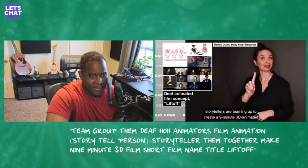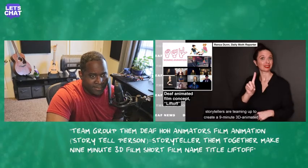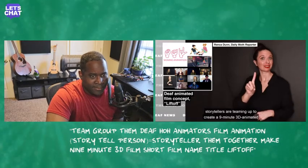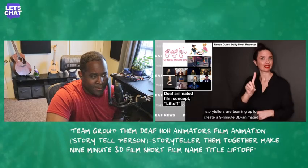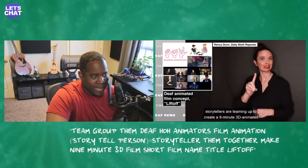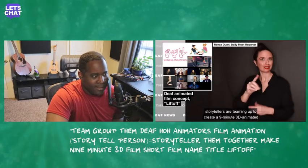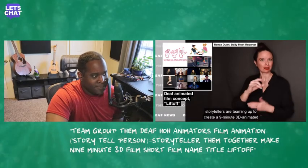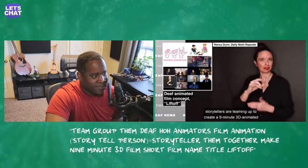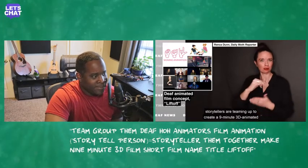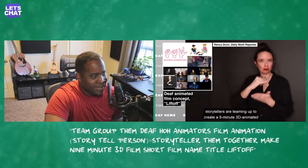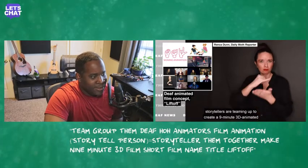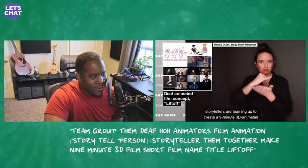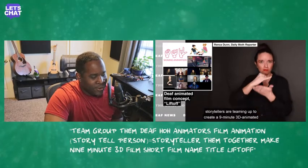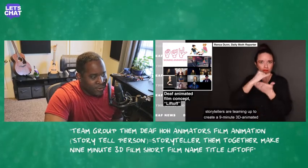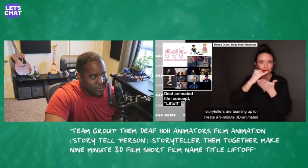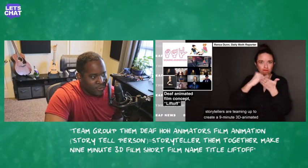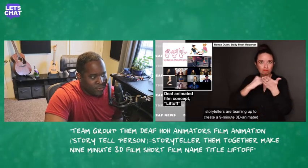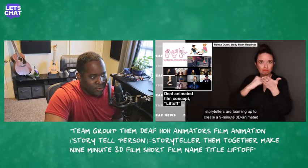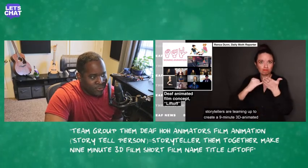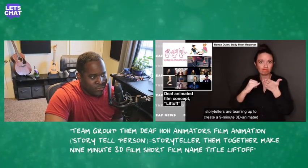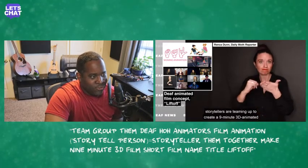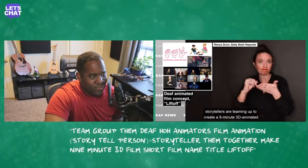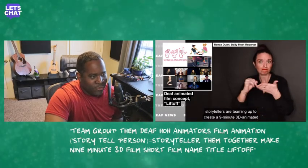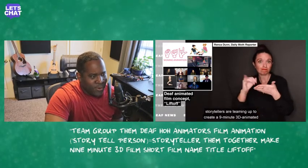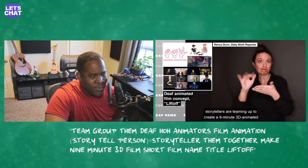3D, right?